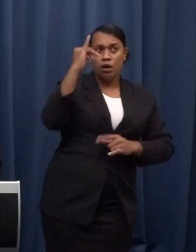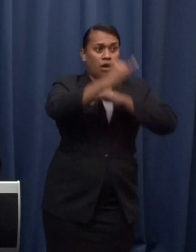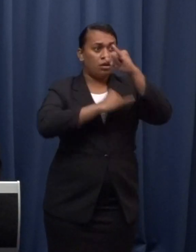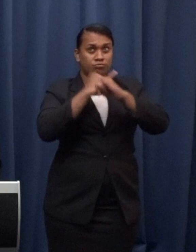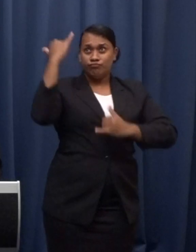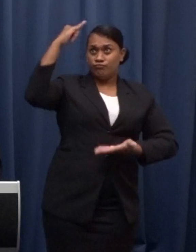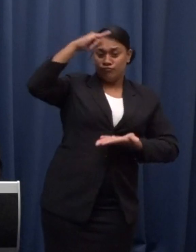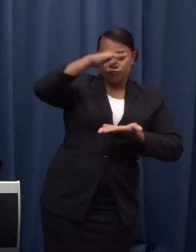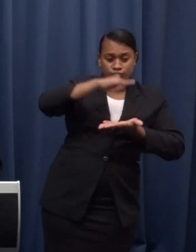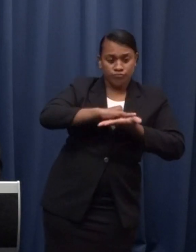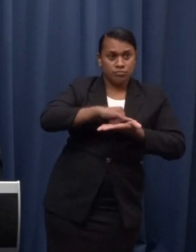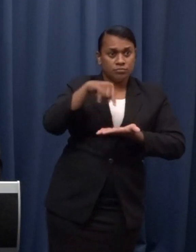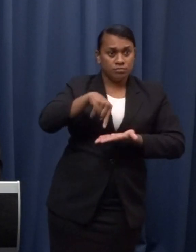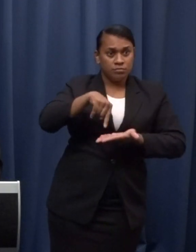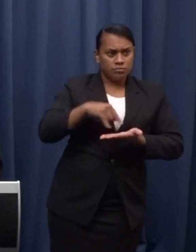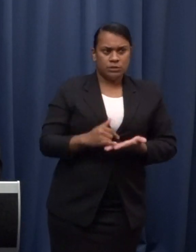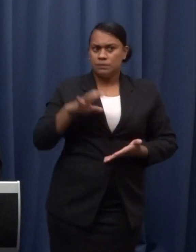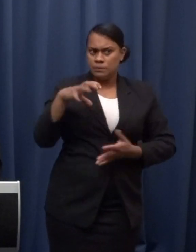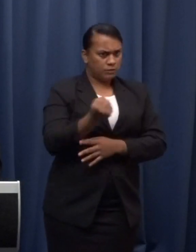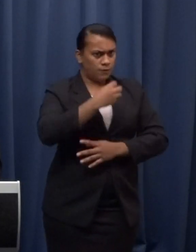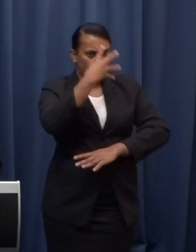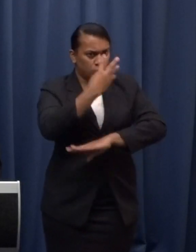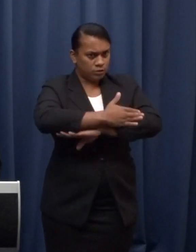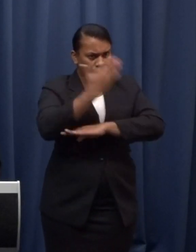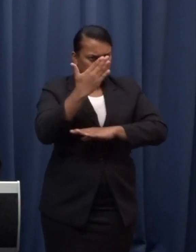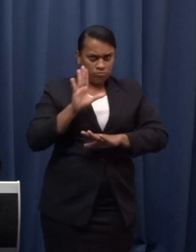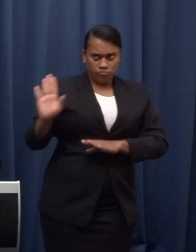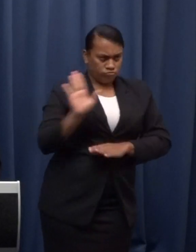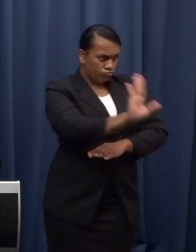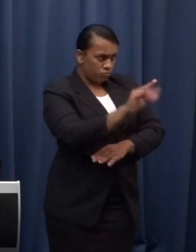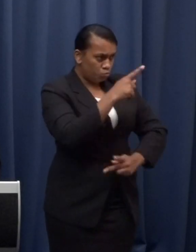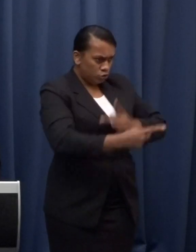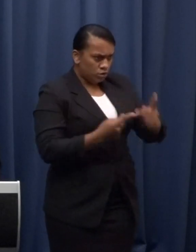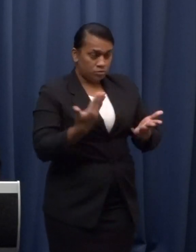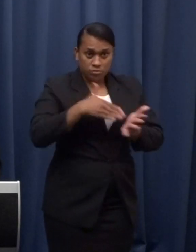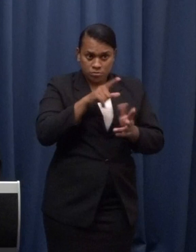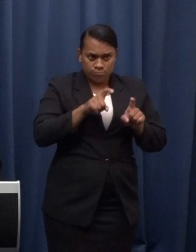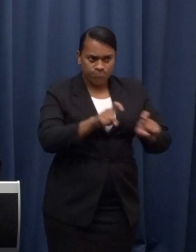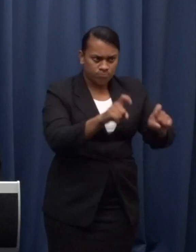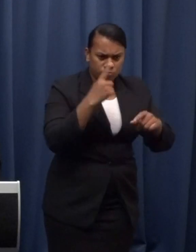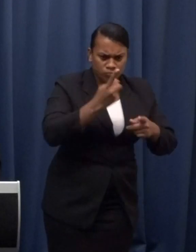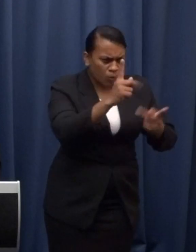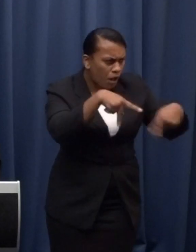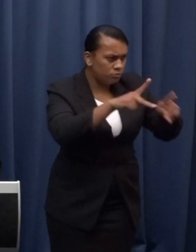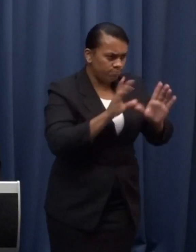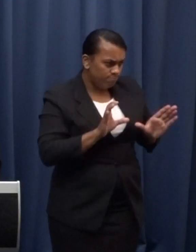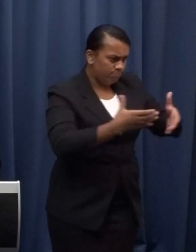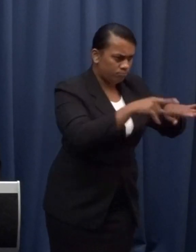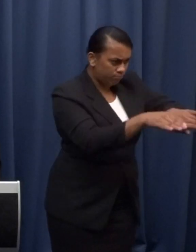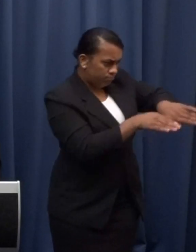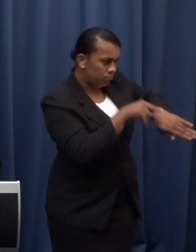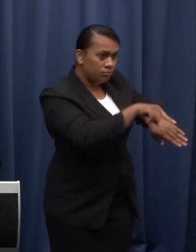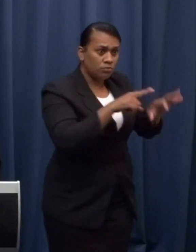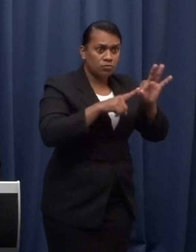required to self-quarantine for 14 days, meaning they must stay in one place and avoid contact with others or going out